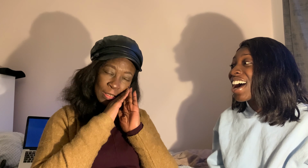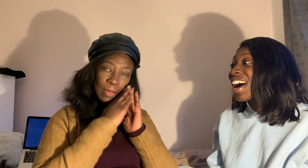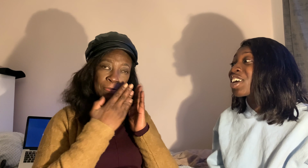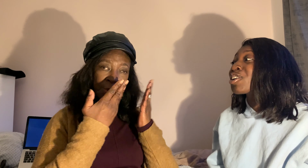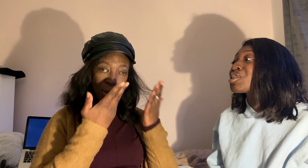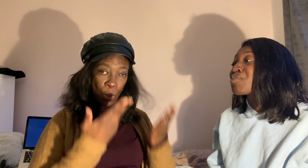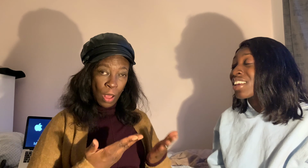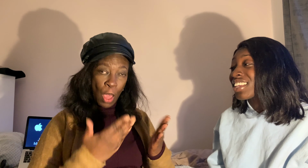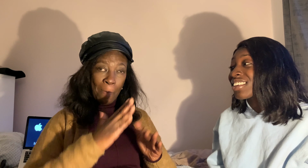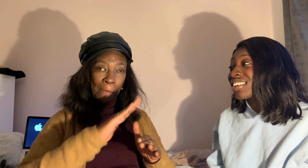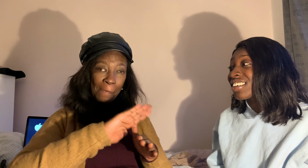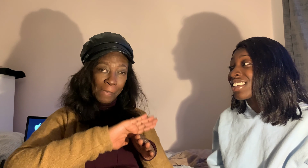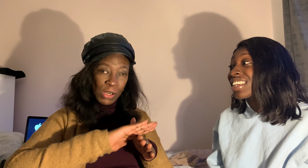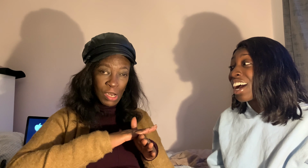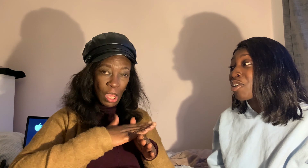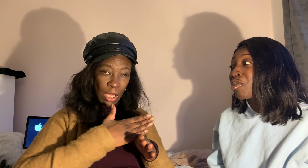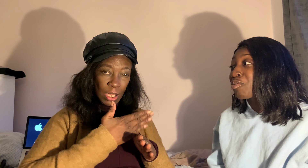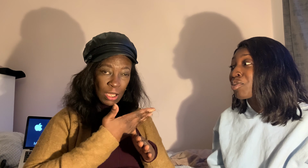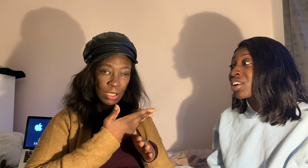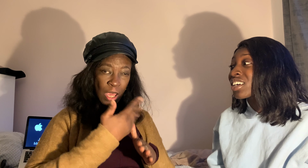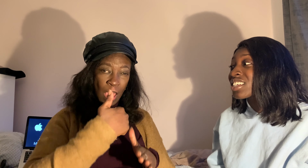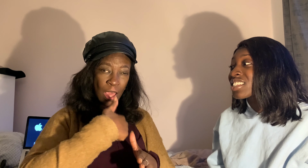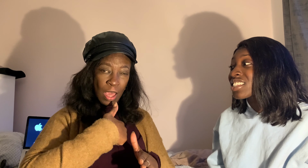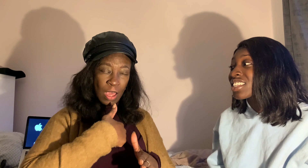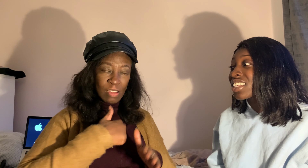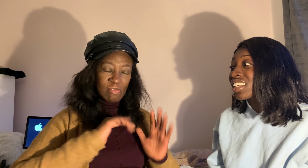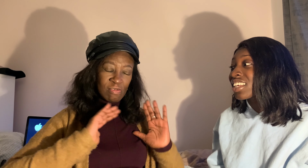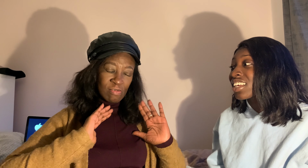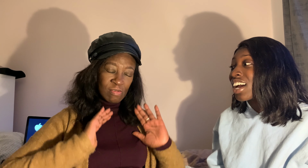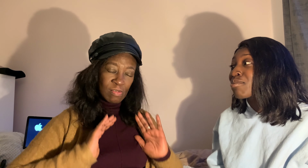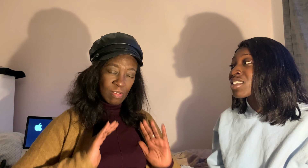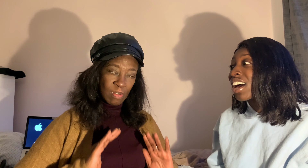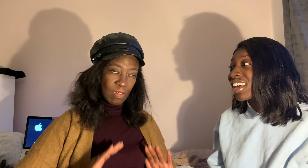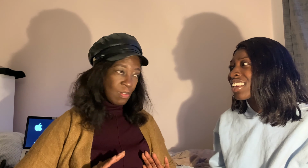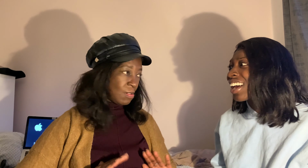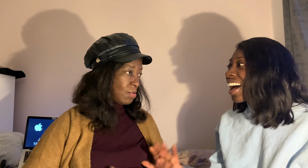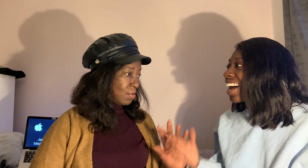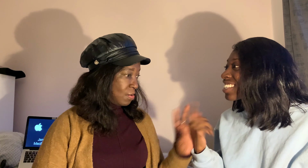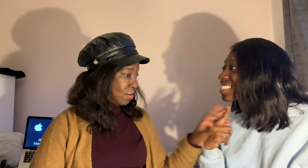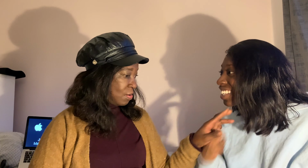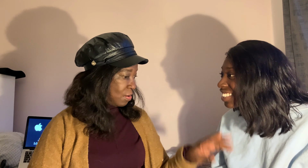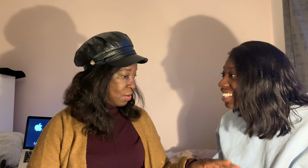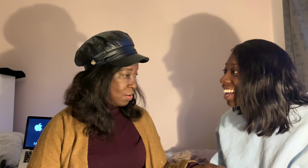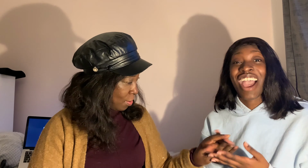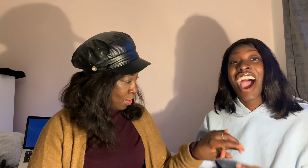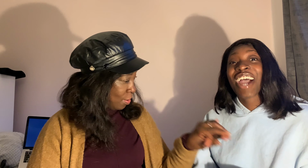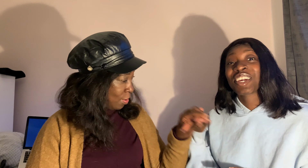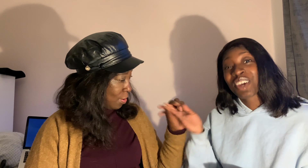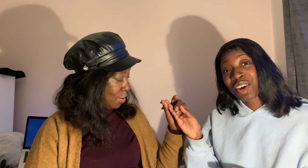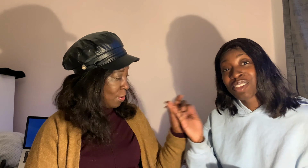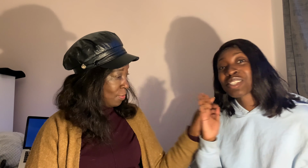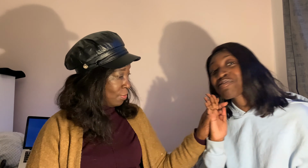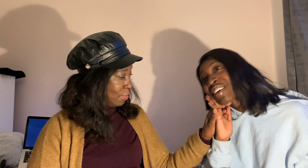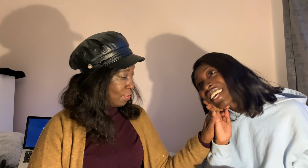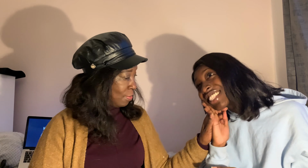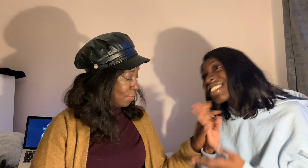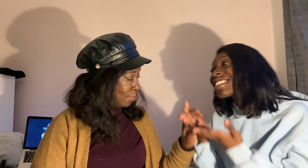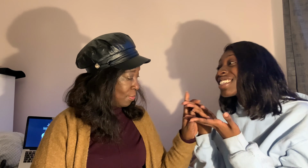I go to bed now because I'm tired. I said that. I go to bed